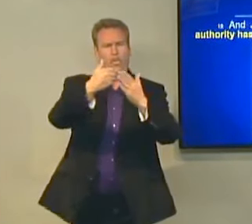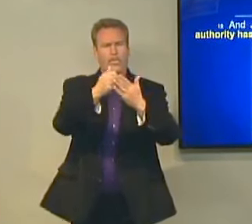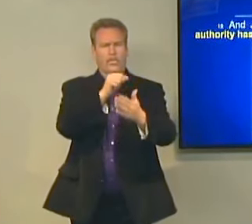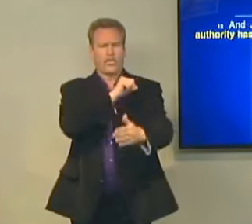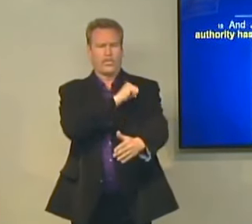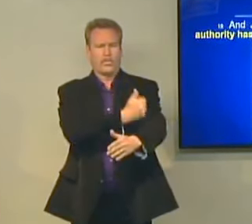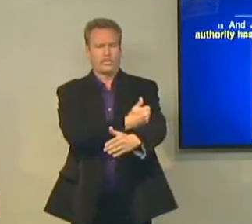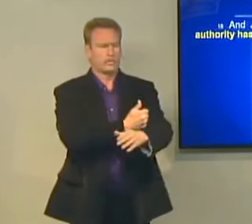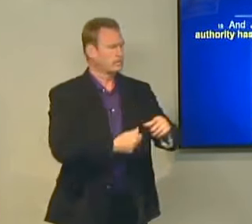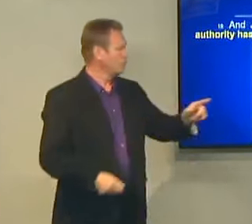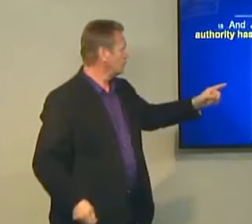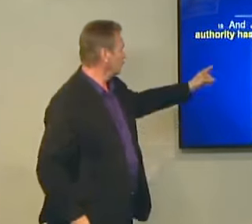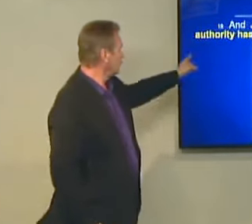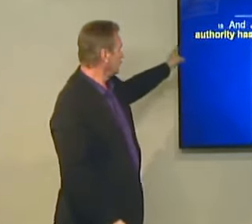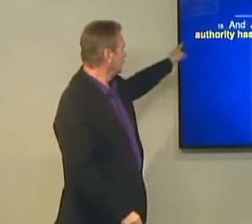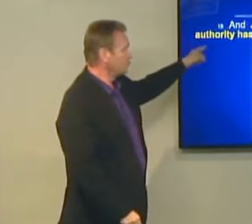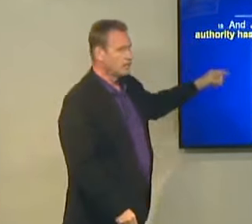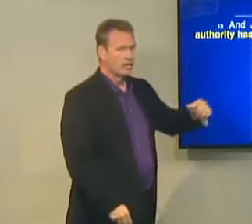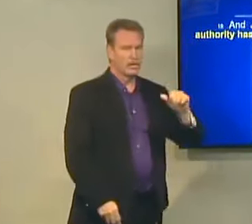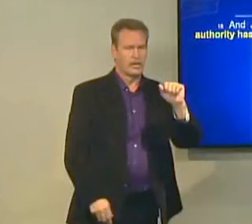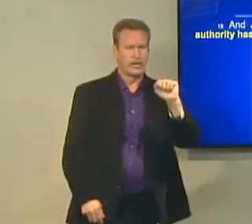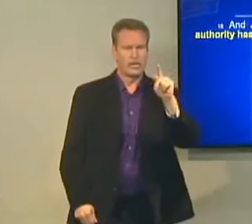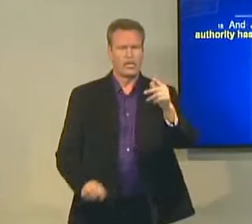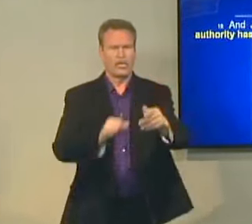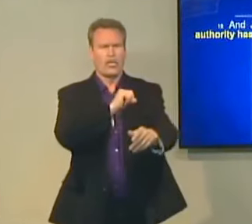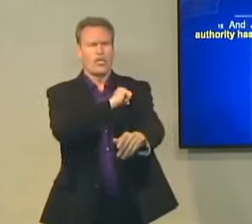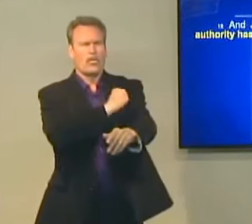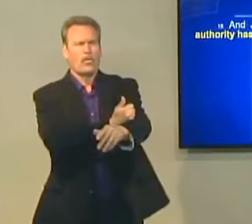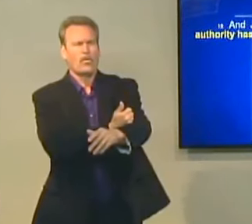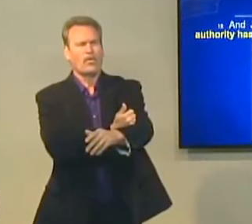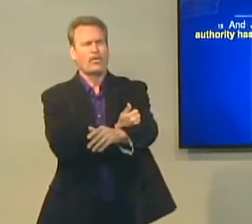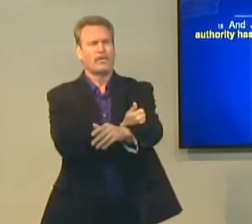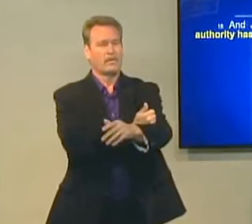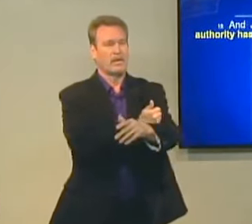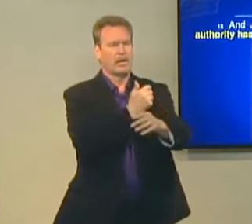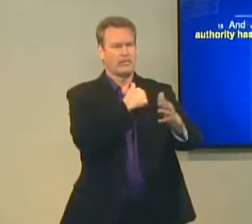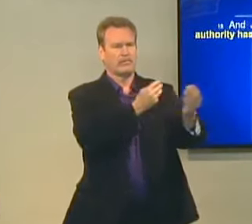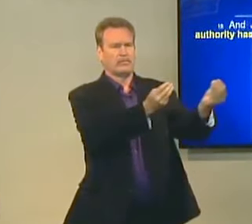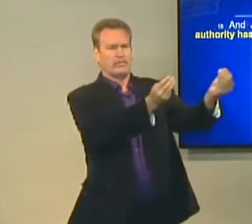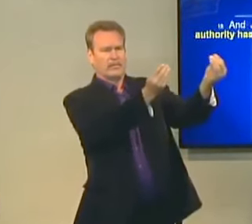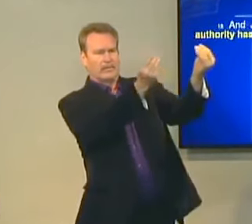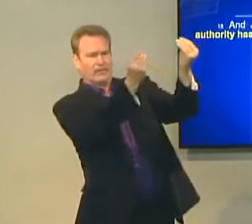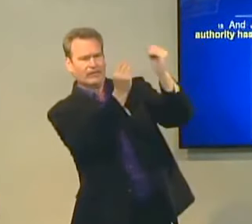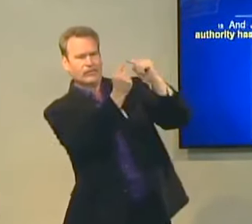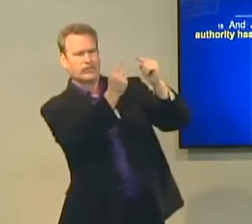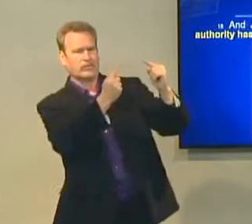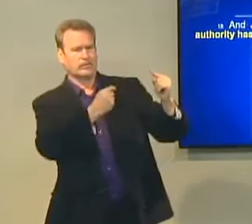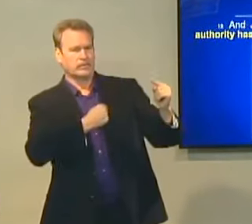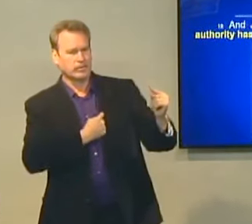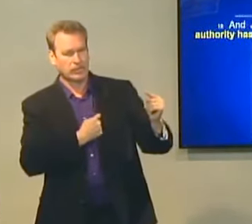All authority, all authority has been given to me